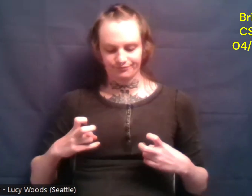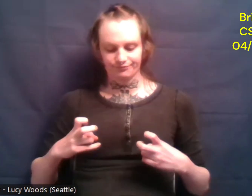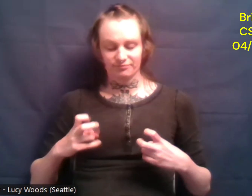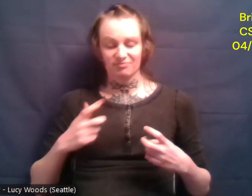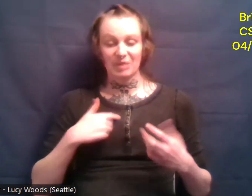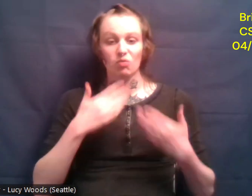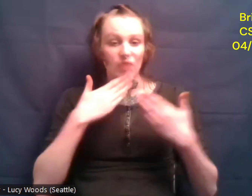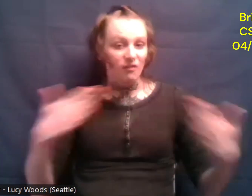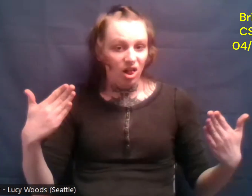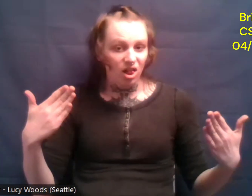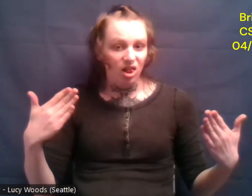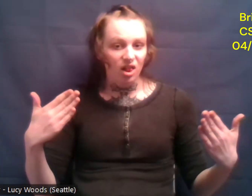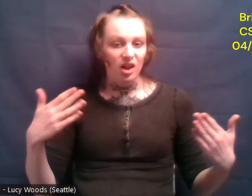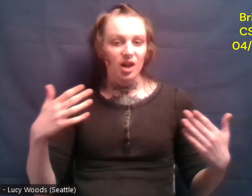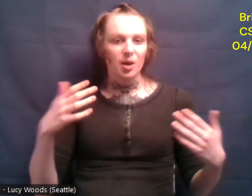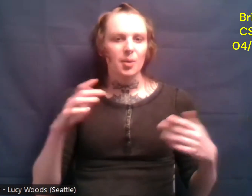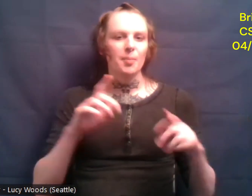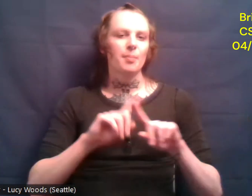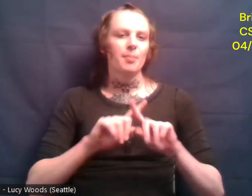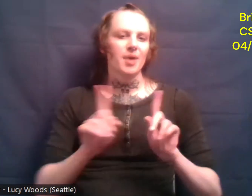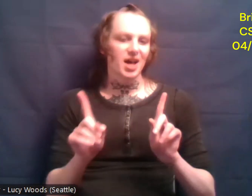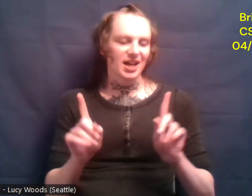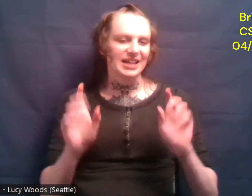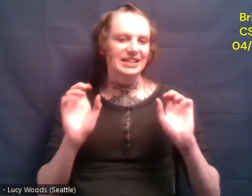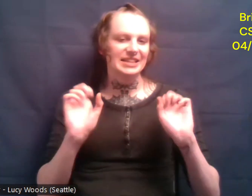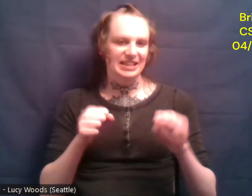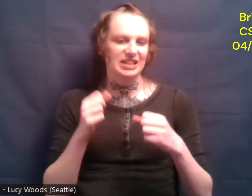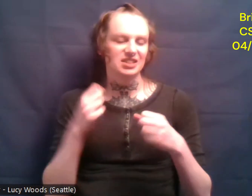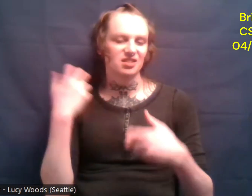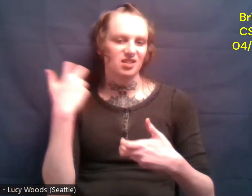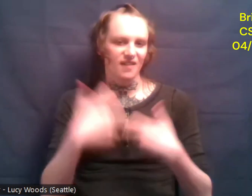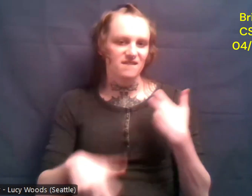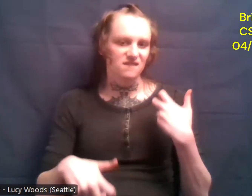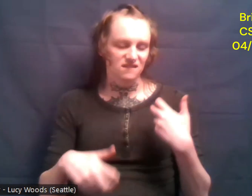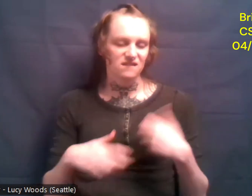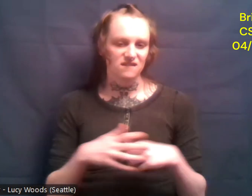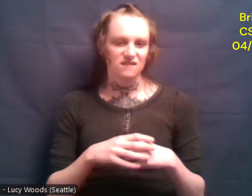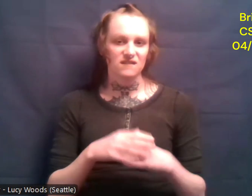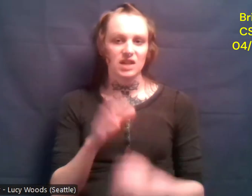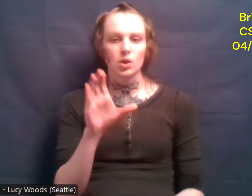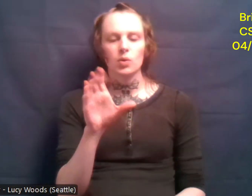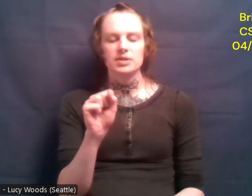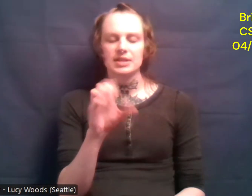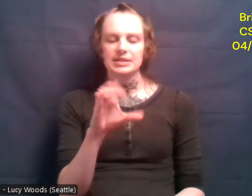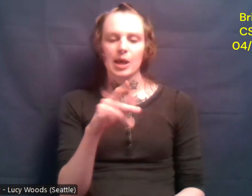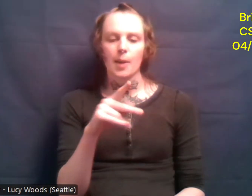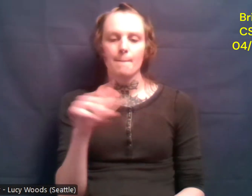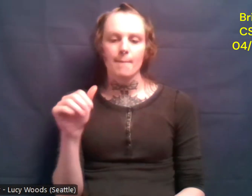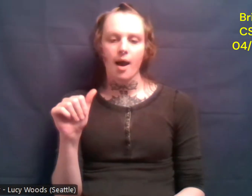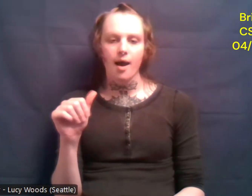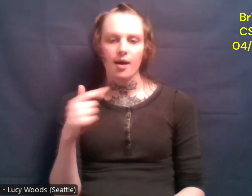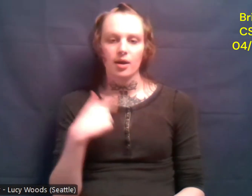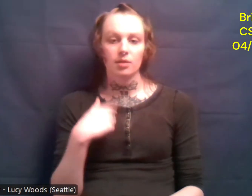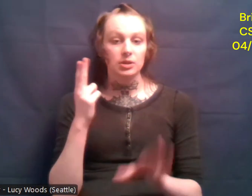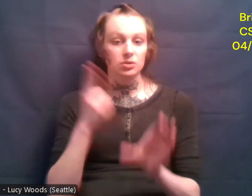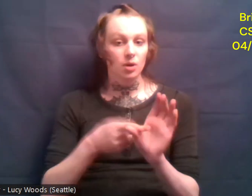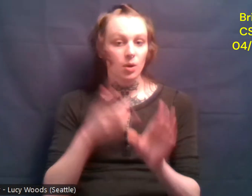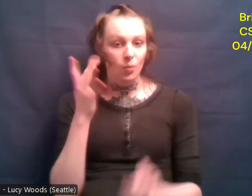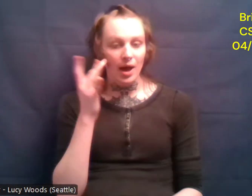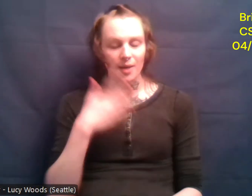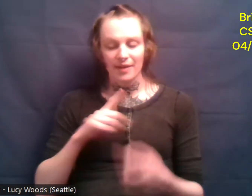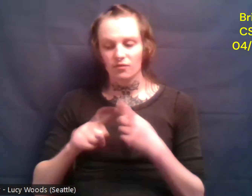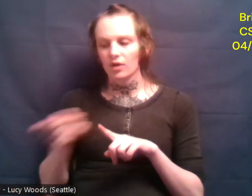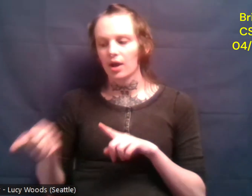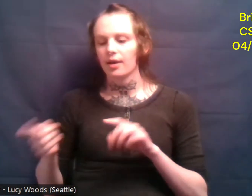But it can be tough. So I joined CSCYPAA because my friend wouldn't stop talking about it. And I met all of these